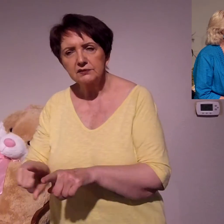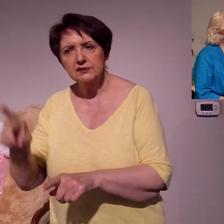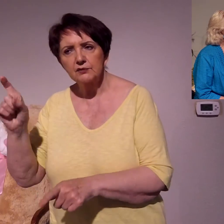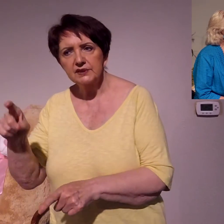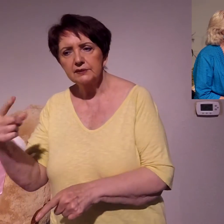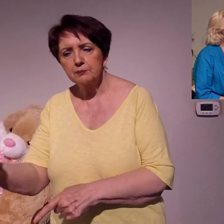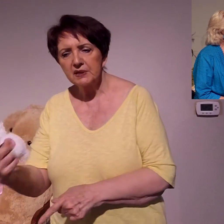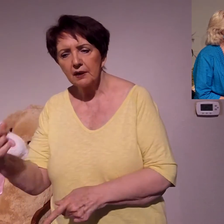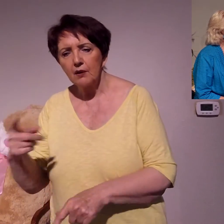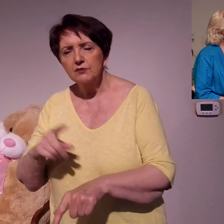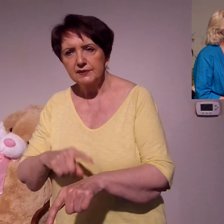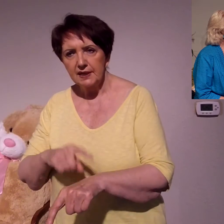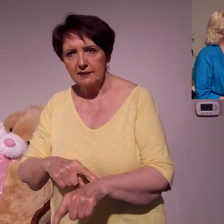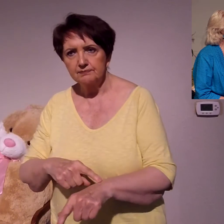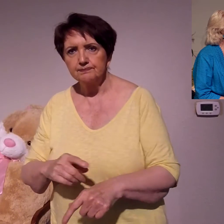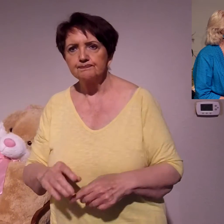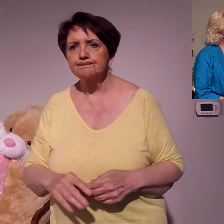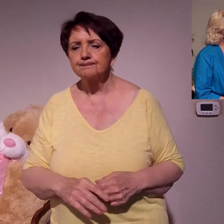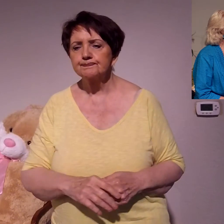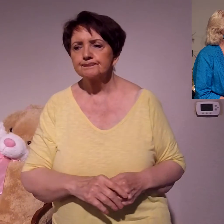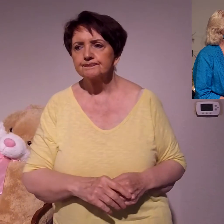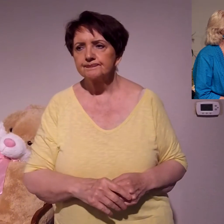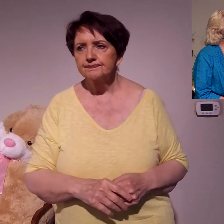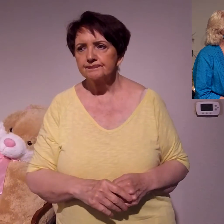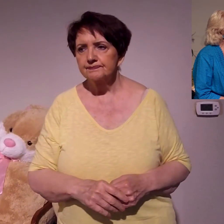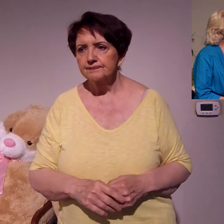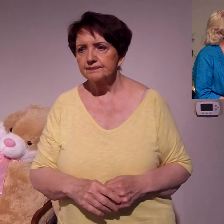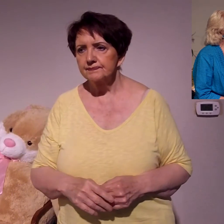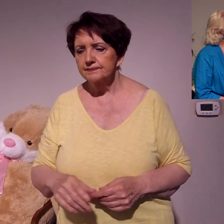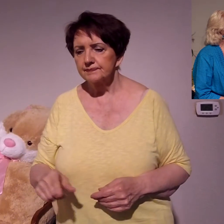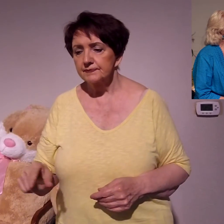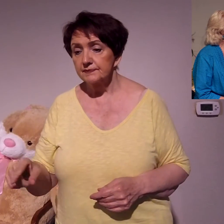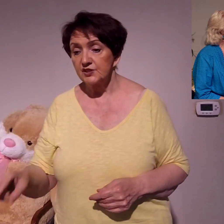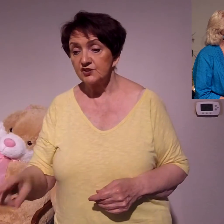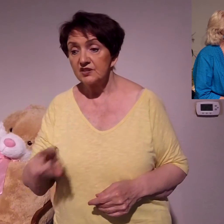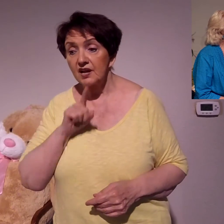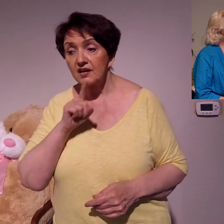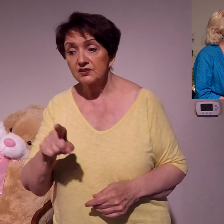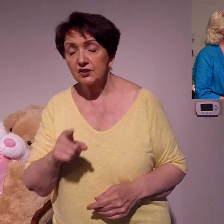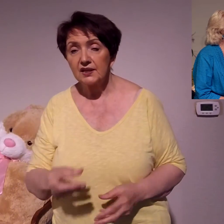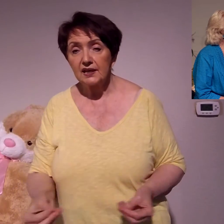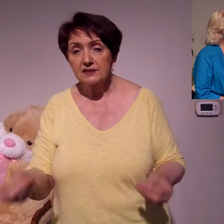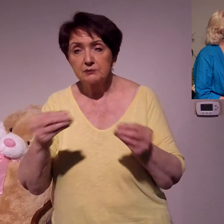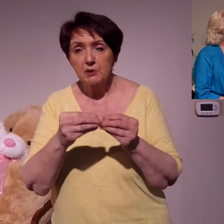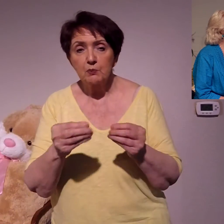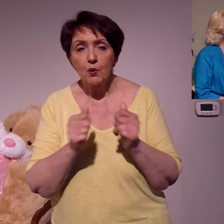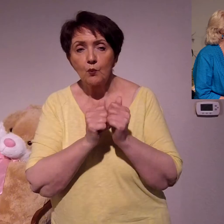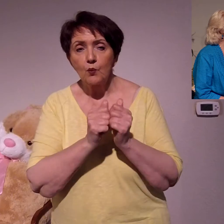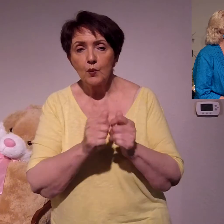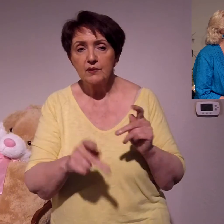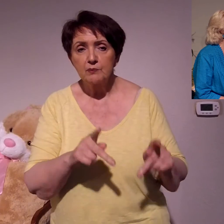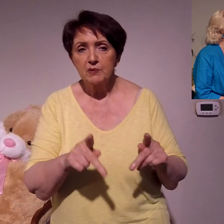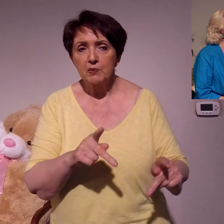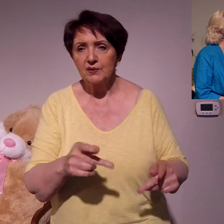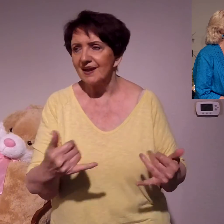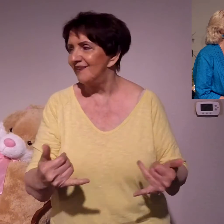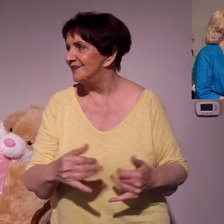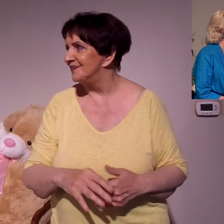Yes. And to encourage the difference and celebrate the differences. And, Petra is